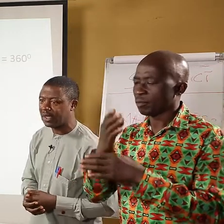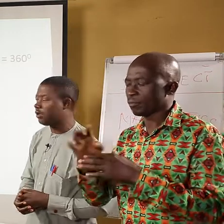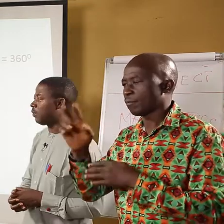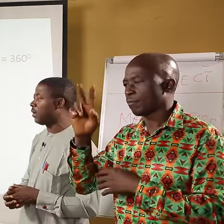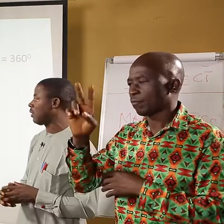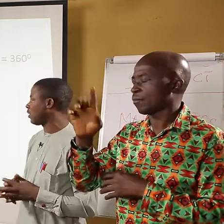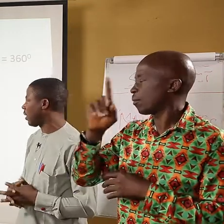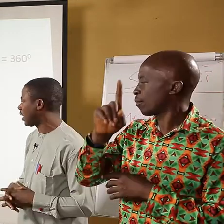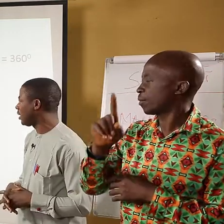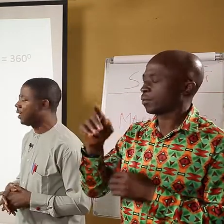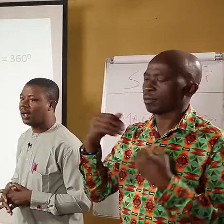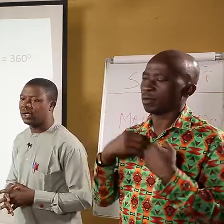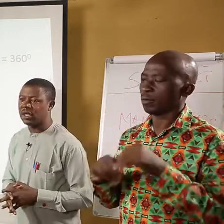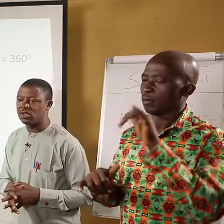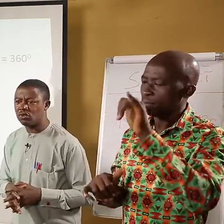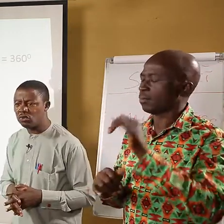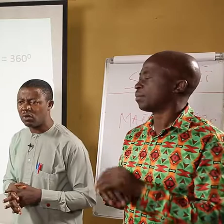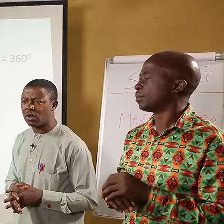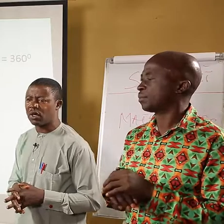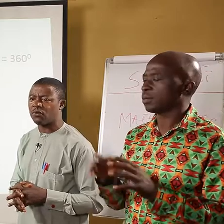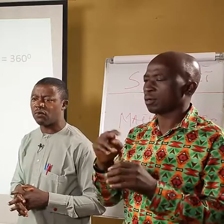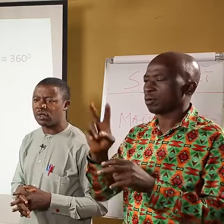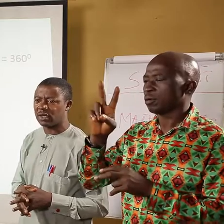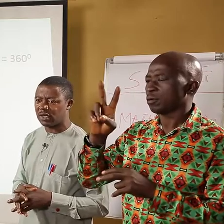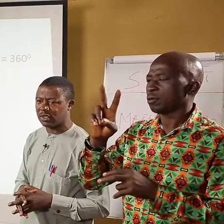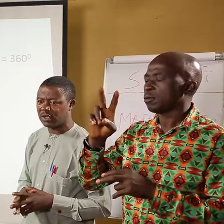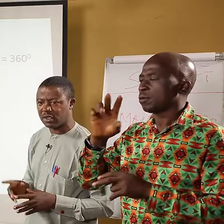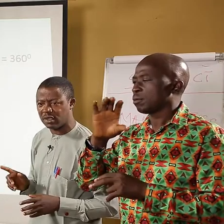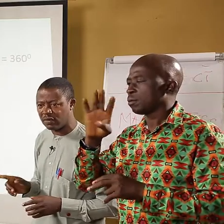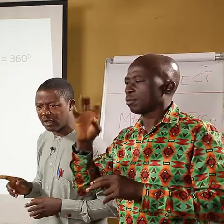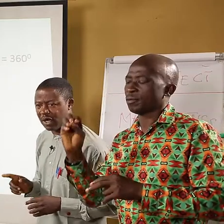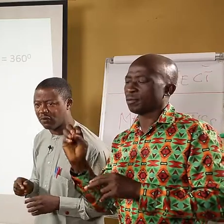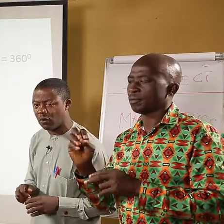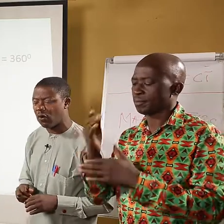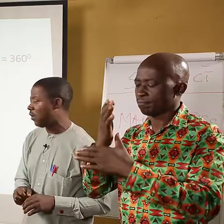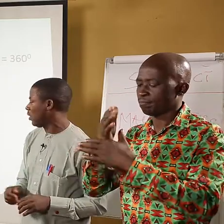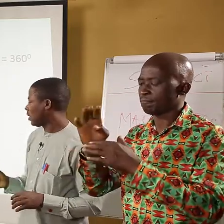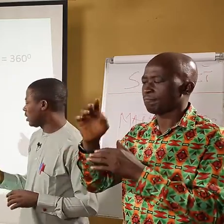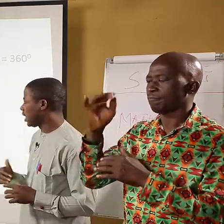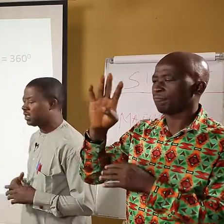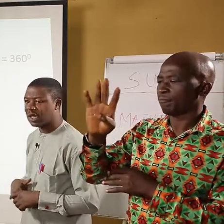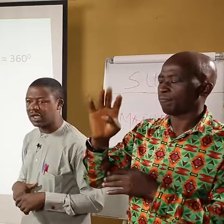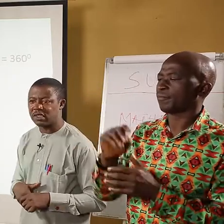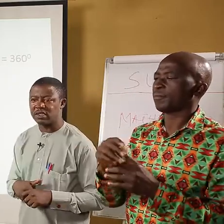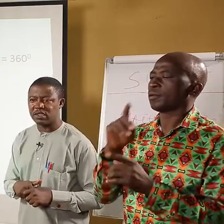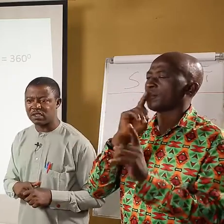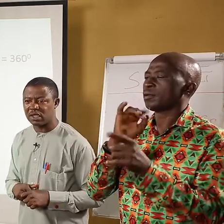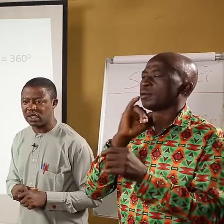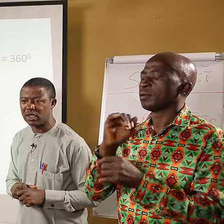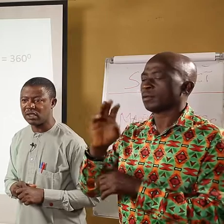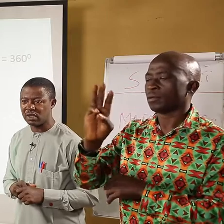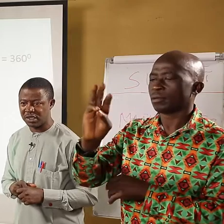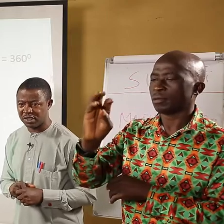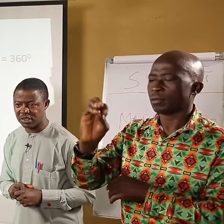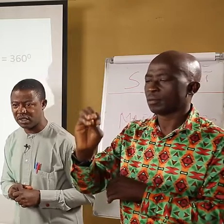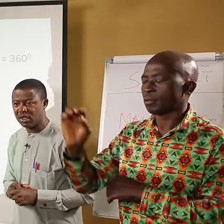1. You will be left with y. And then 240 degrees divided by 4, the answer is